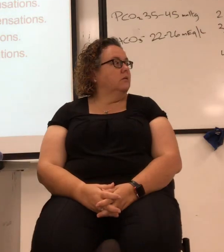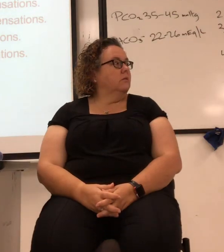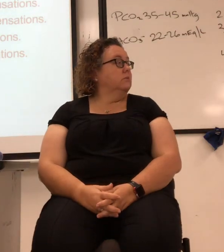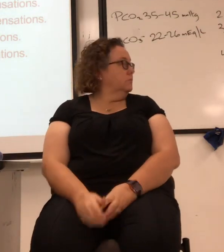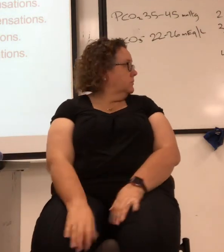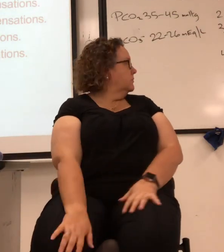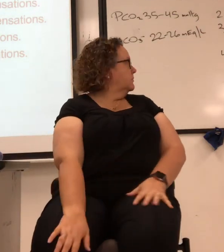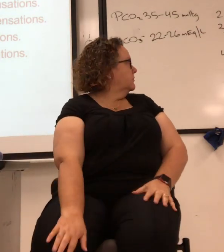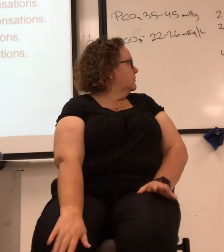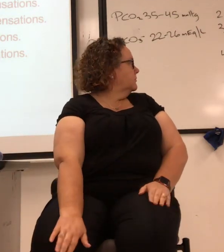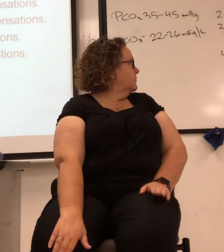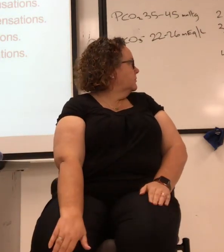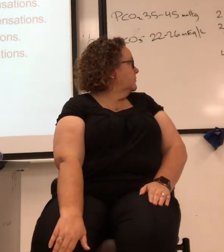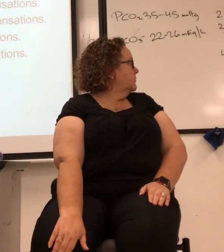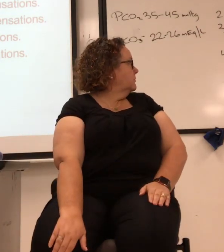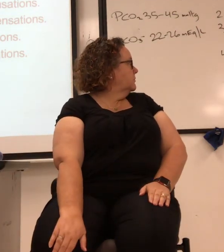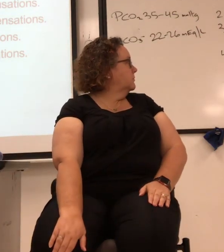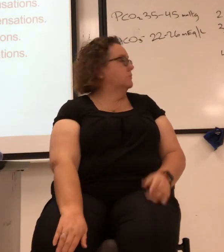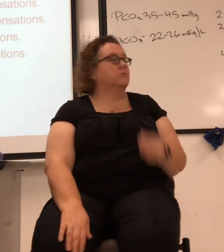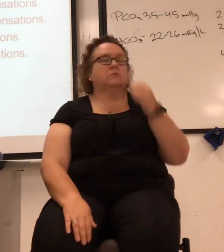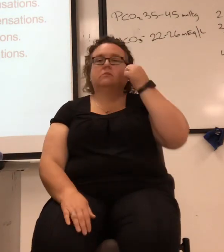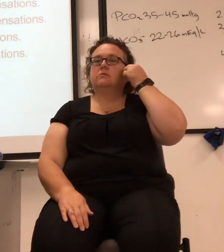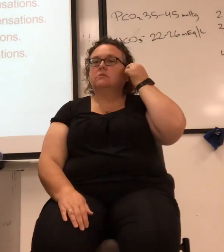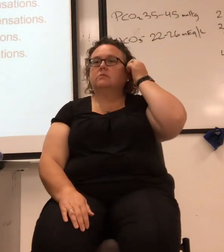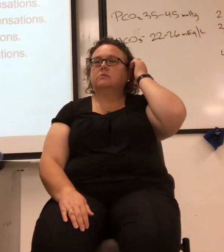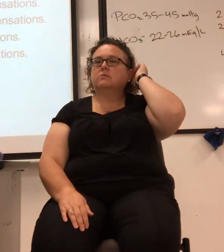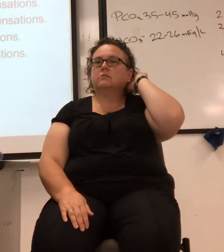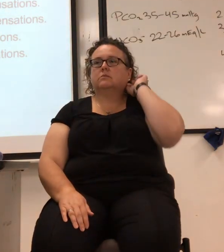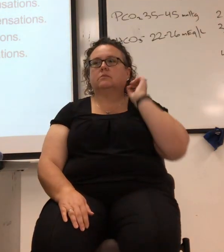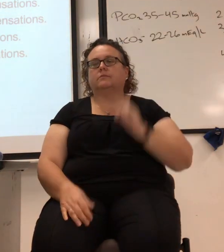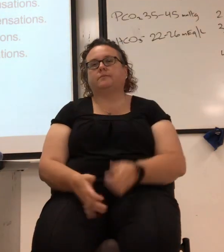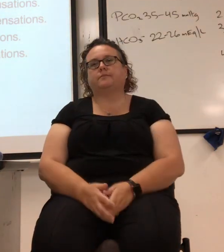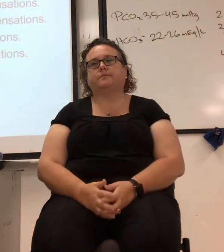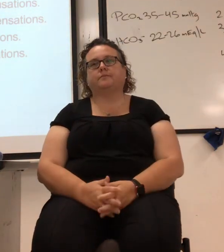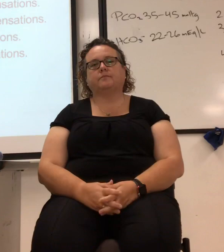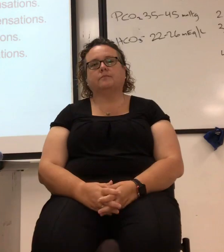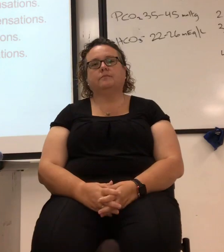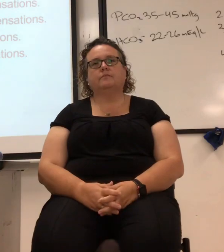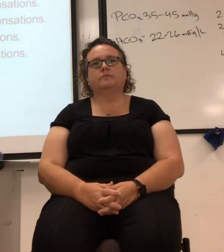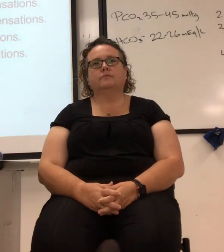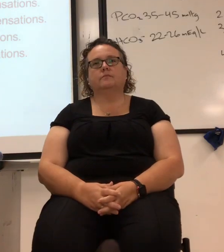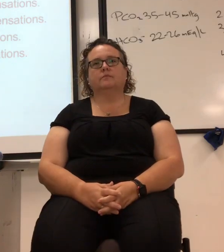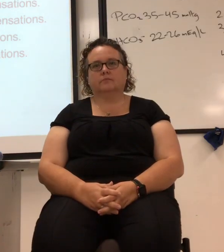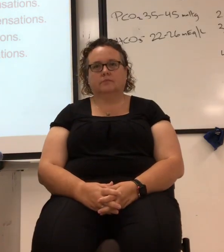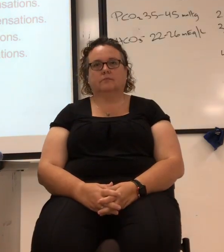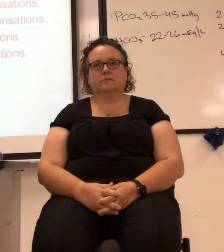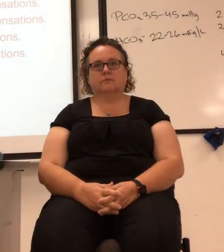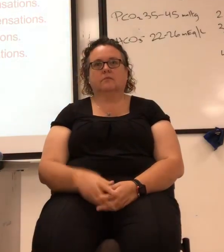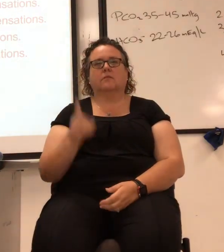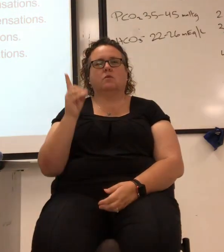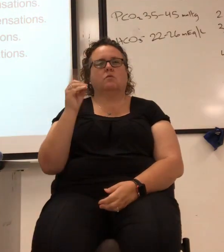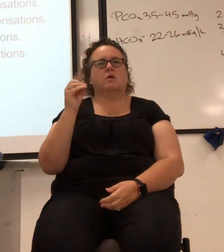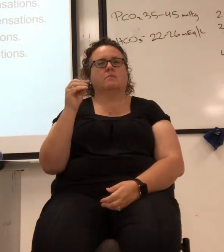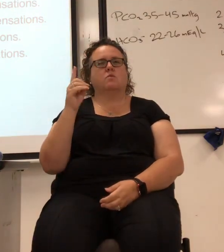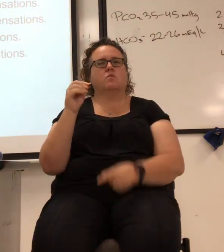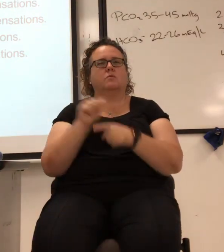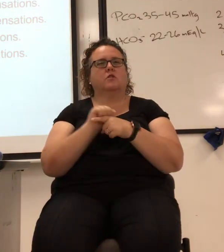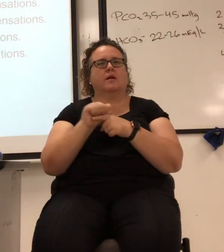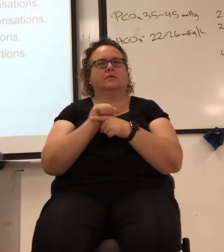respiratory cause? No. Move to number 3. Look at that value, high or low? Low.